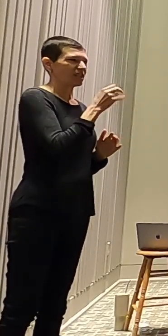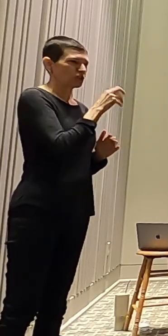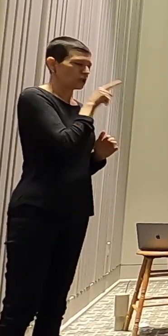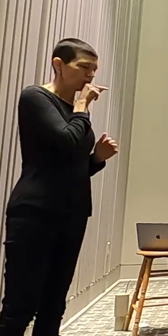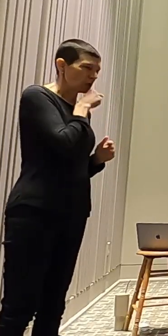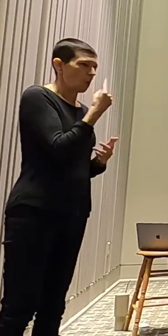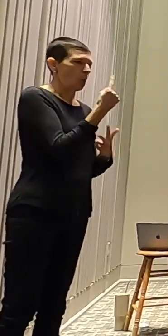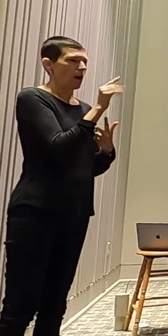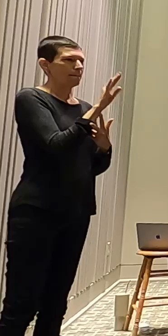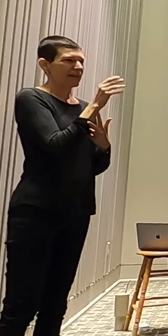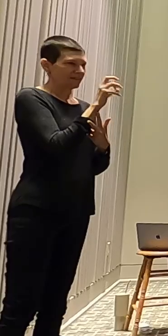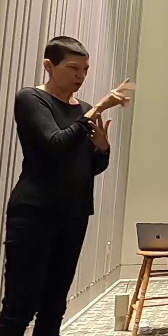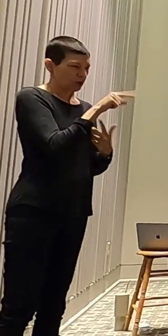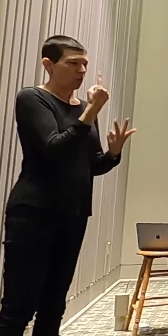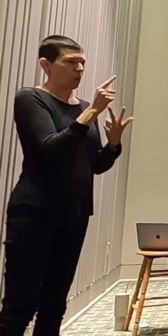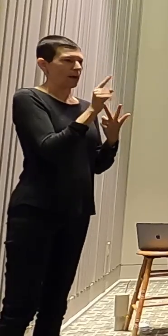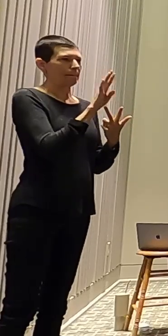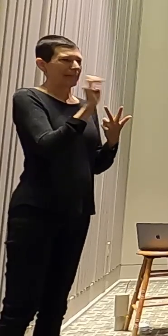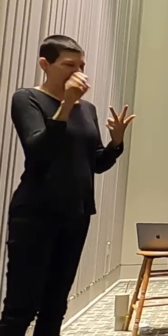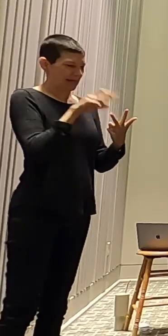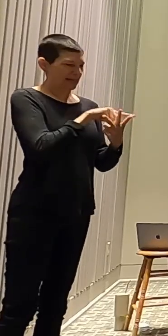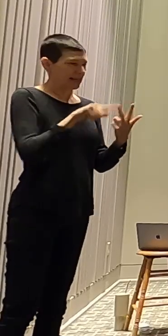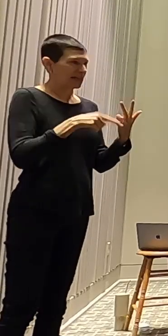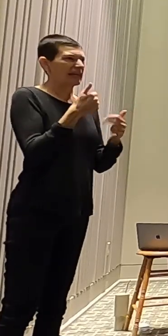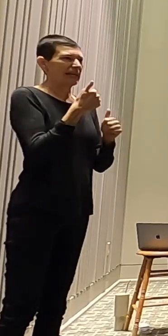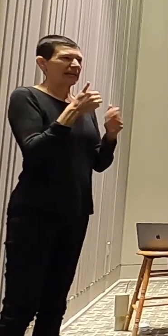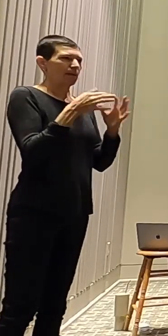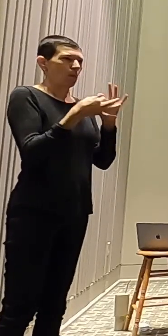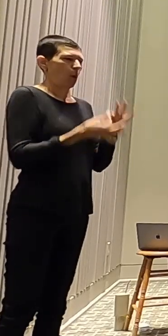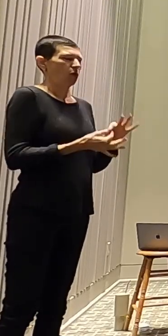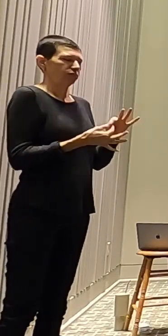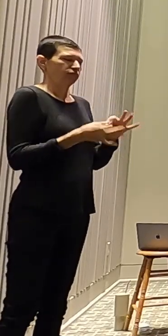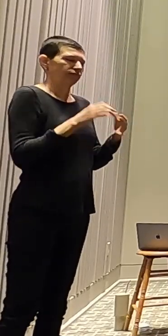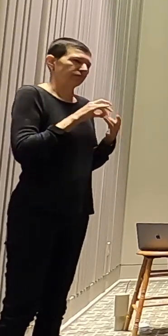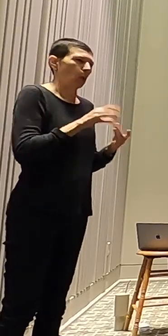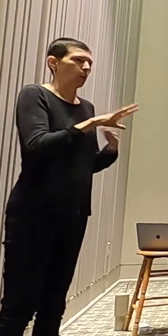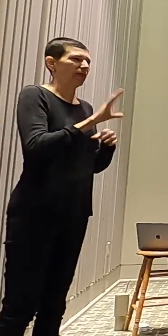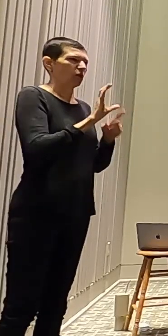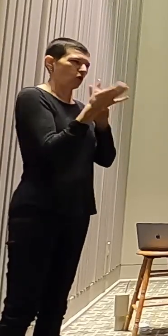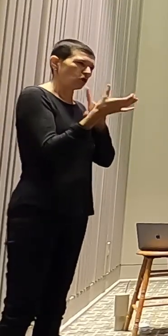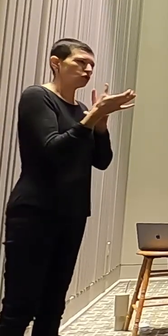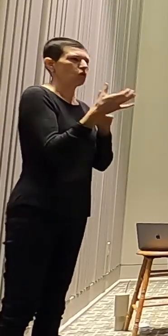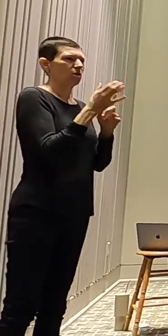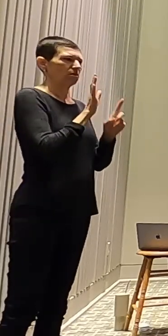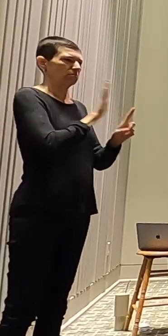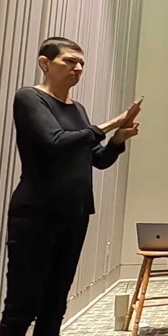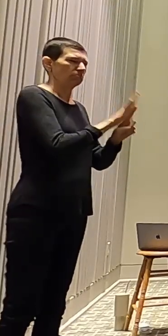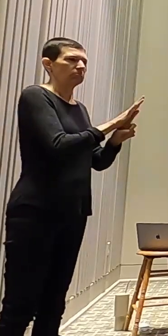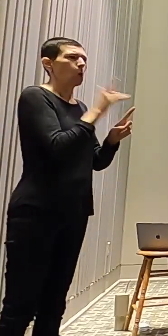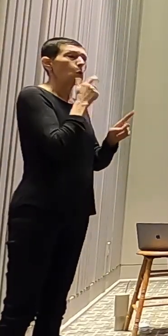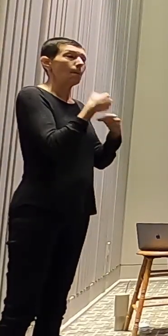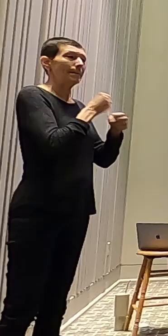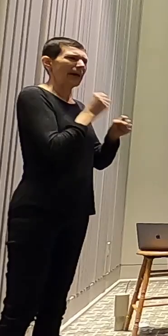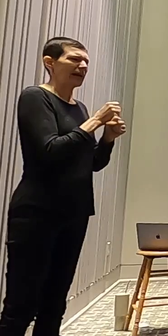beaver, and one a bee, each deeply rooted in the cultural and spiritual traditions of their makers' communities.